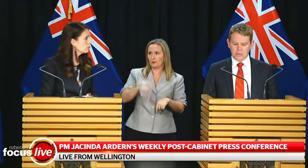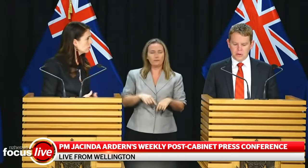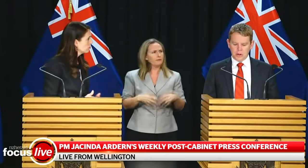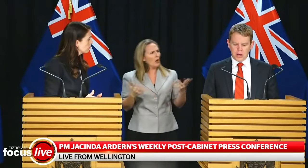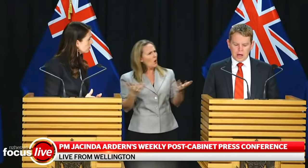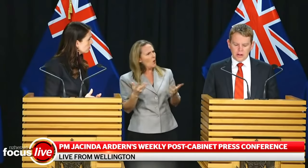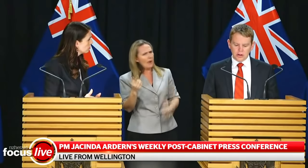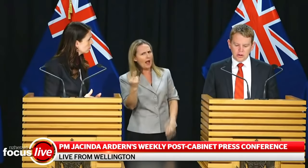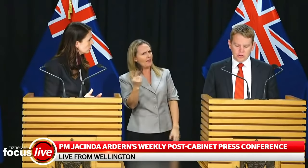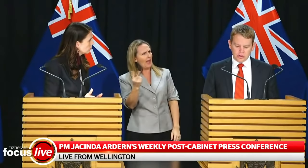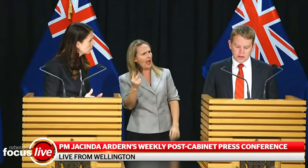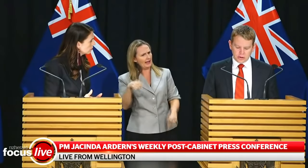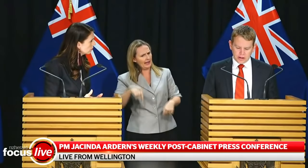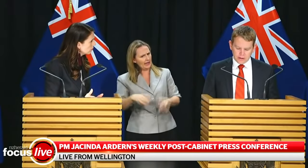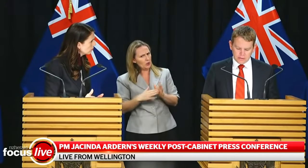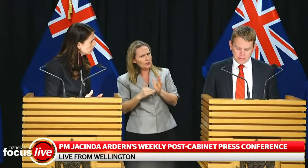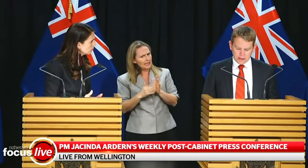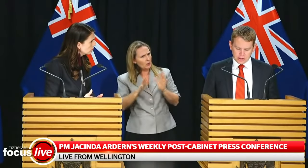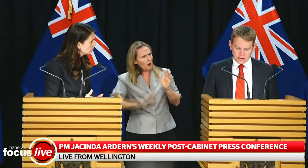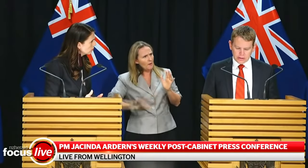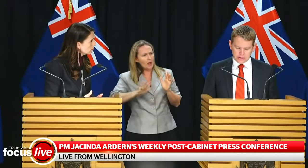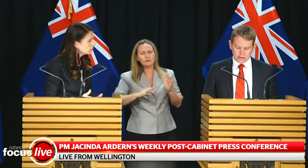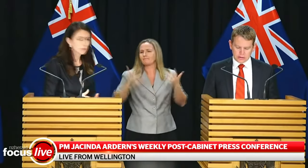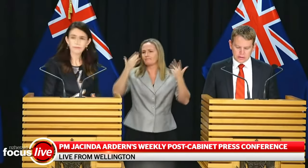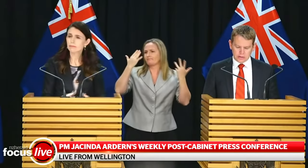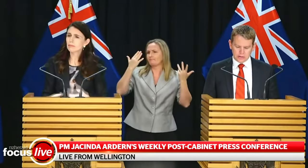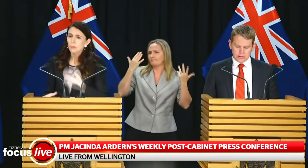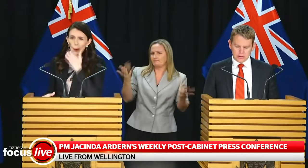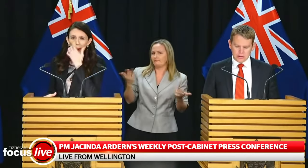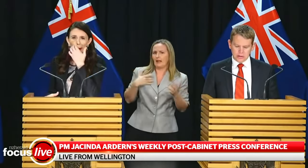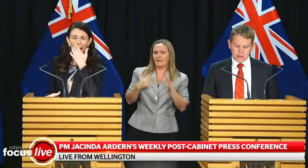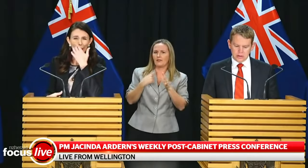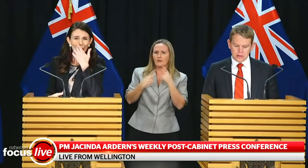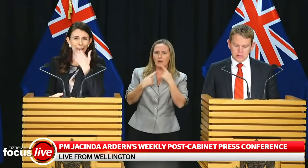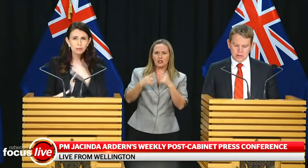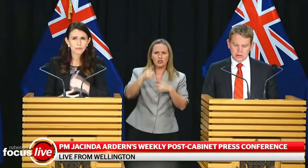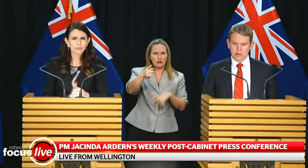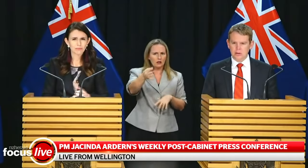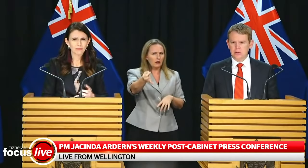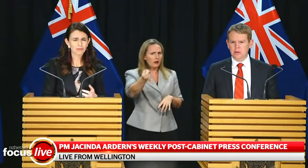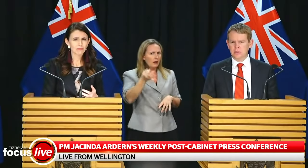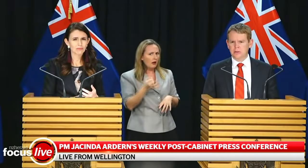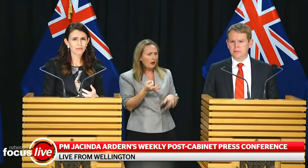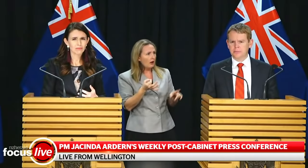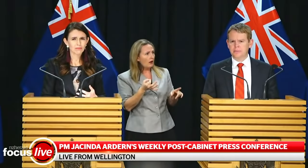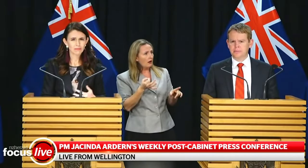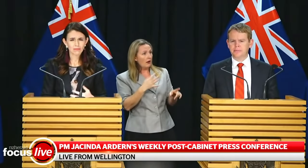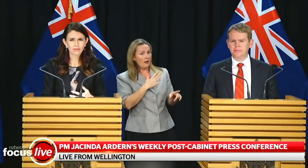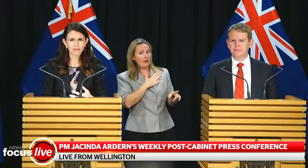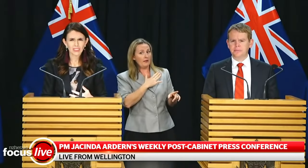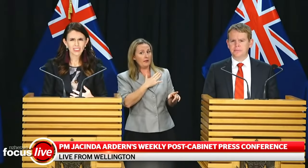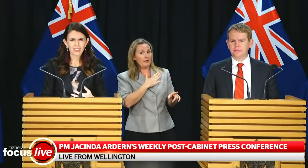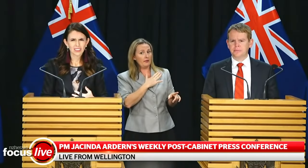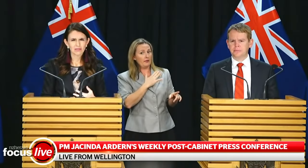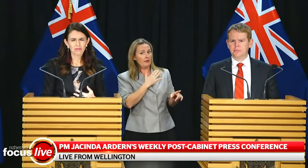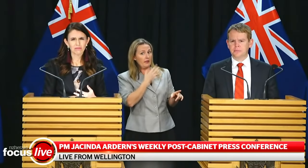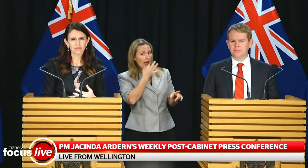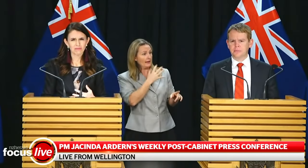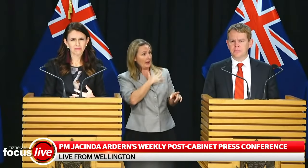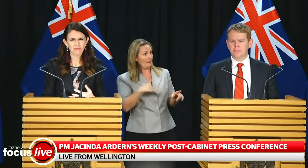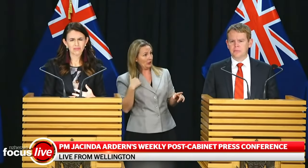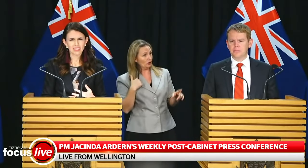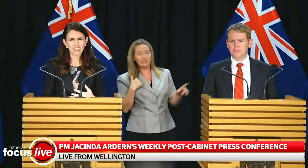that you'd be able to share? No, sorry, I don't have that information. When we asked that to the ministry, though, they said that they wouldn't provide that information. Don't